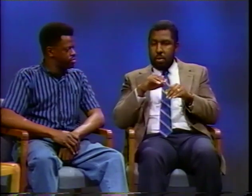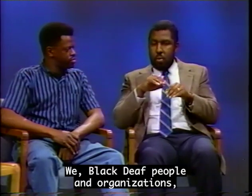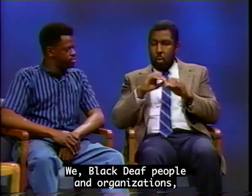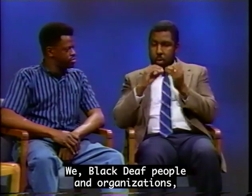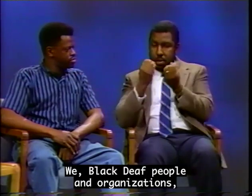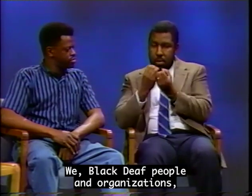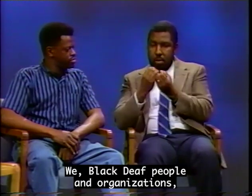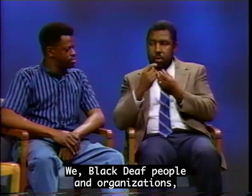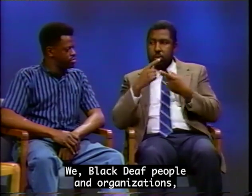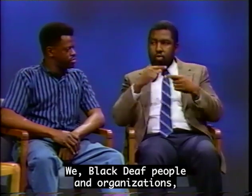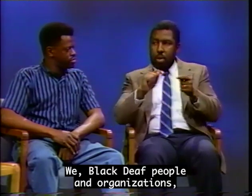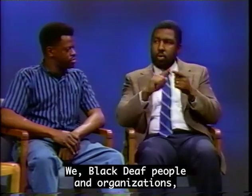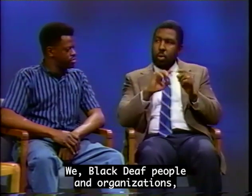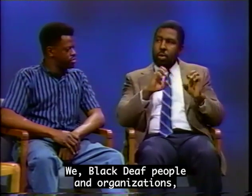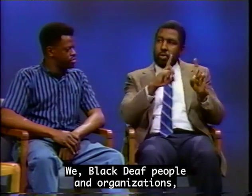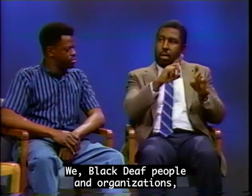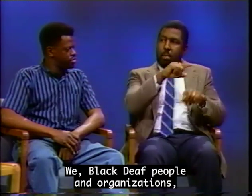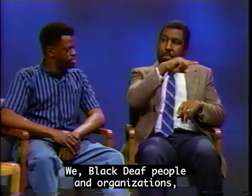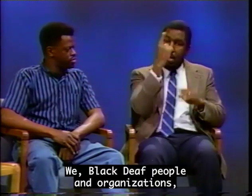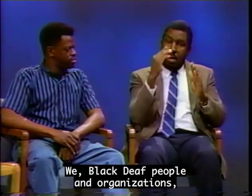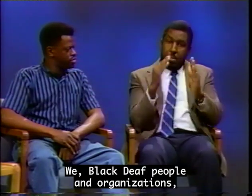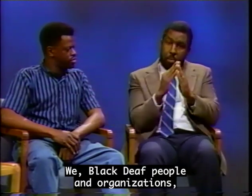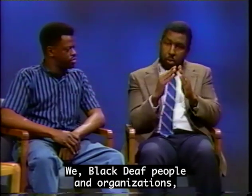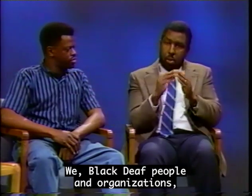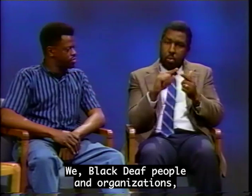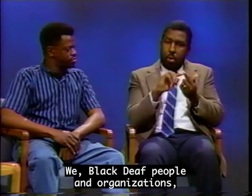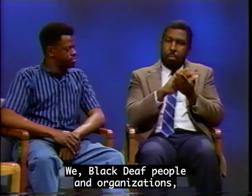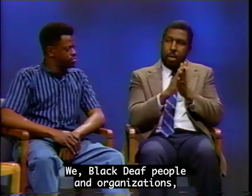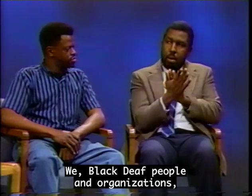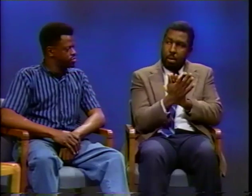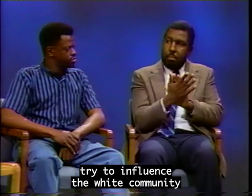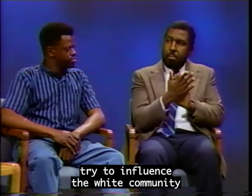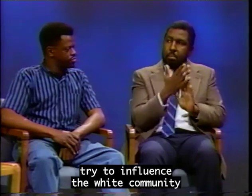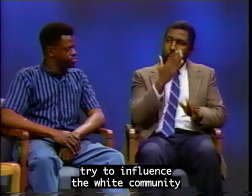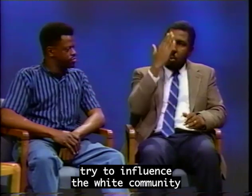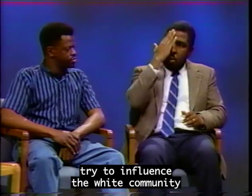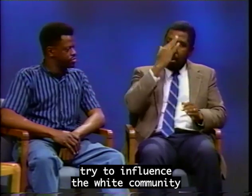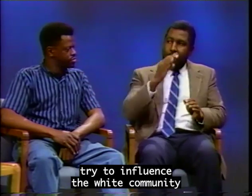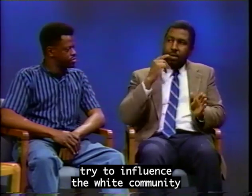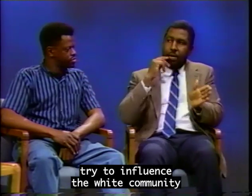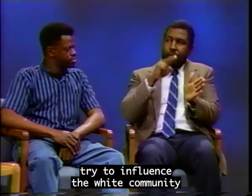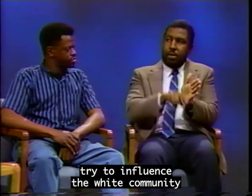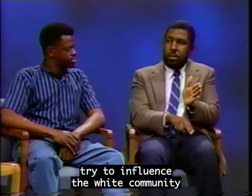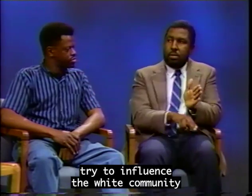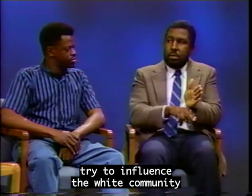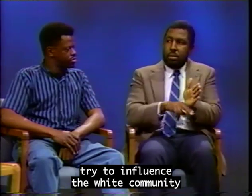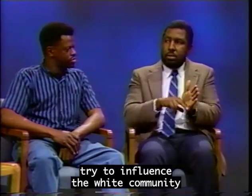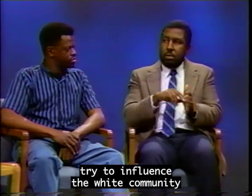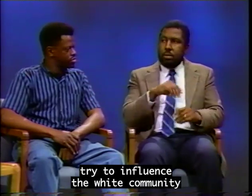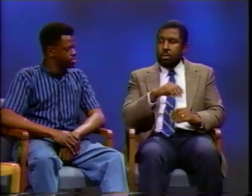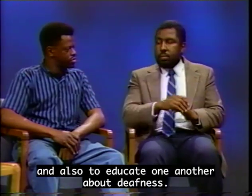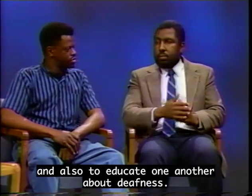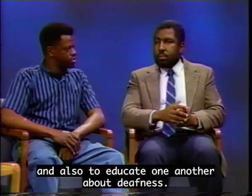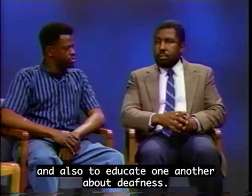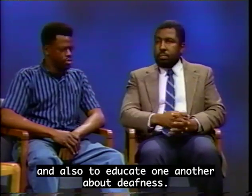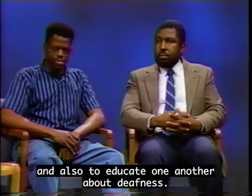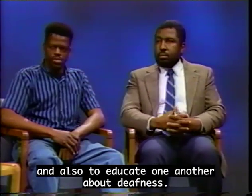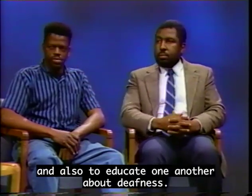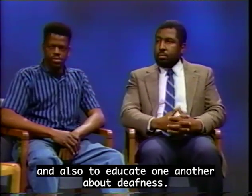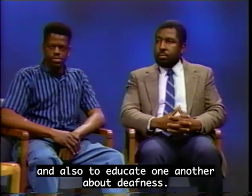We black deaf people and organizations try to influence the white community and also to educate one